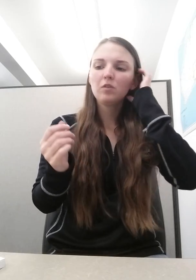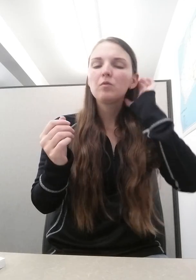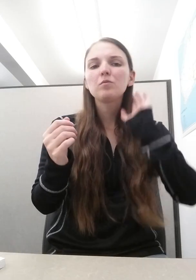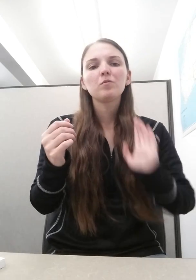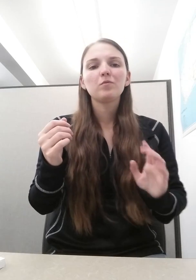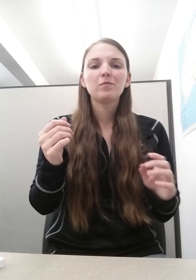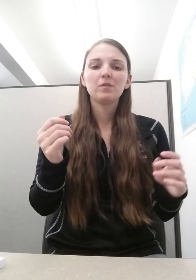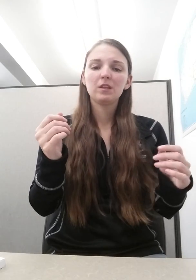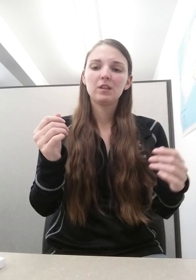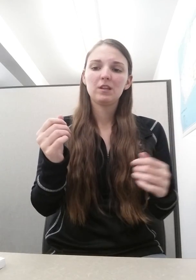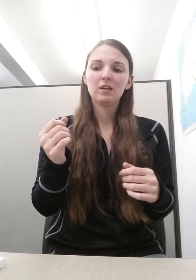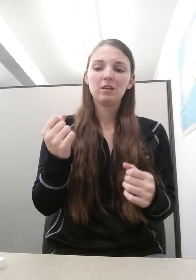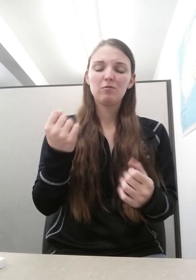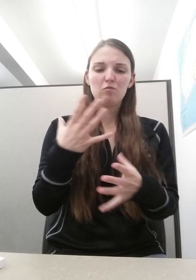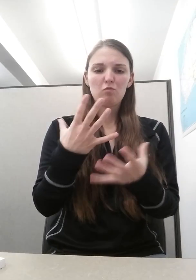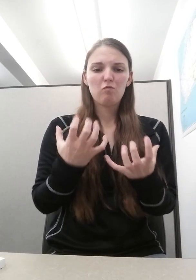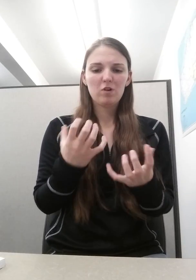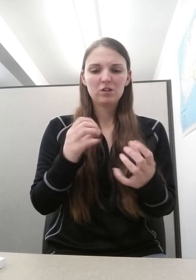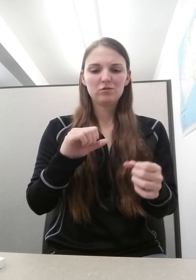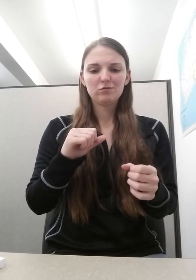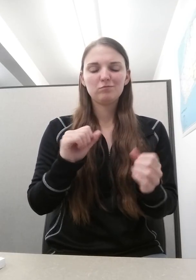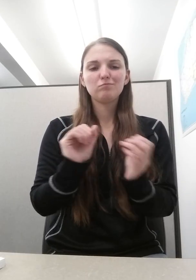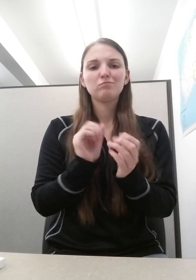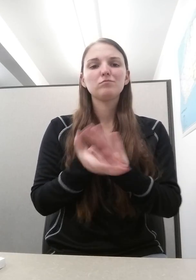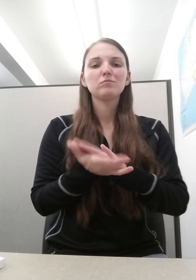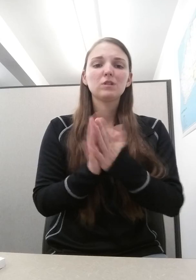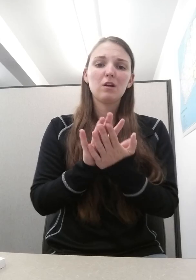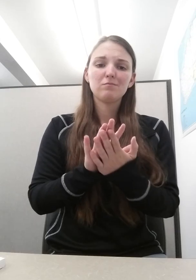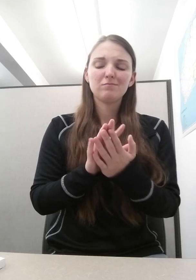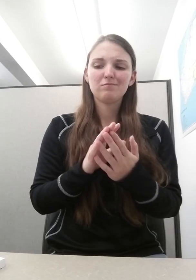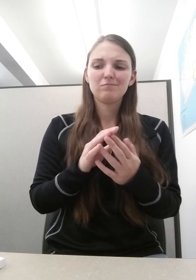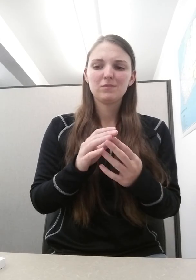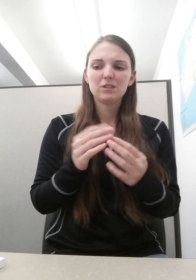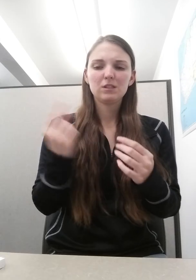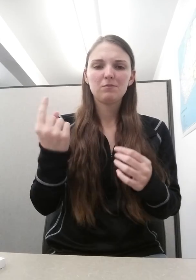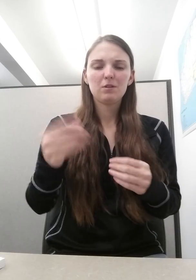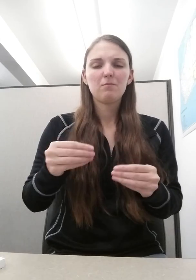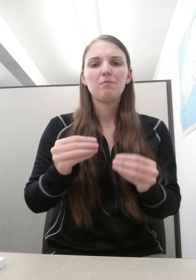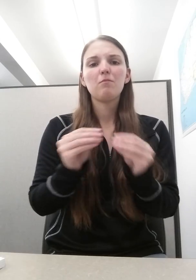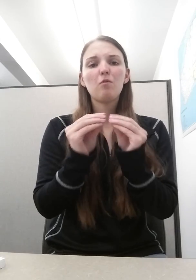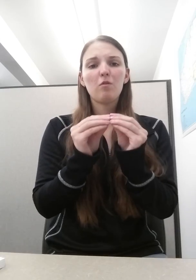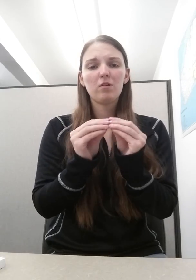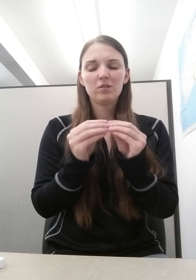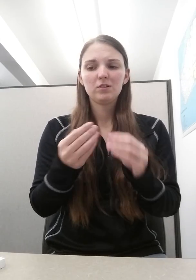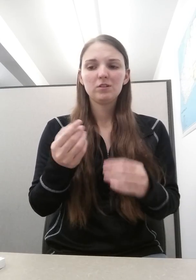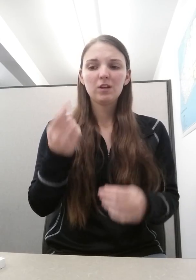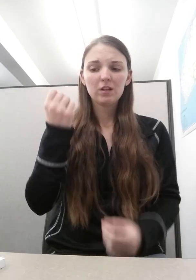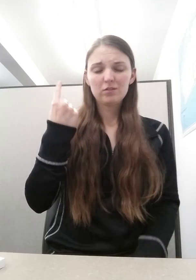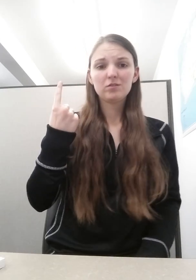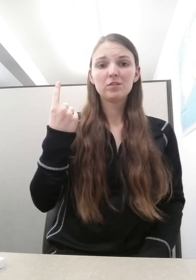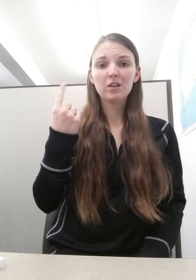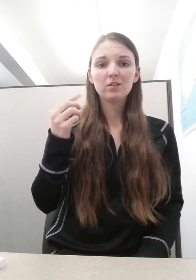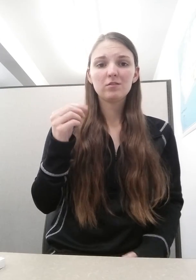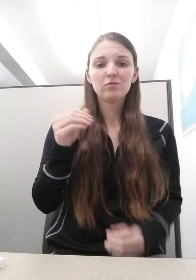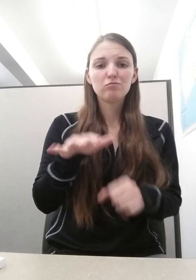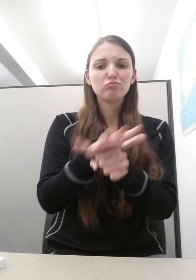the important thing is, in terms of rural England, these were still medieval towns. They hadn't moved into, quote, the Elizabethan